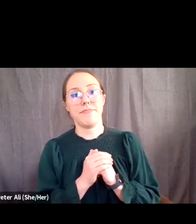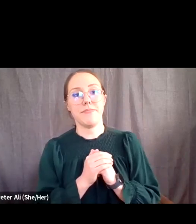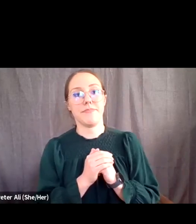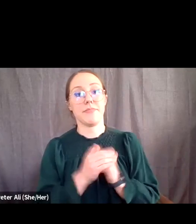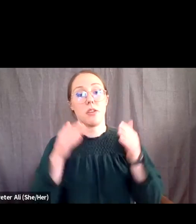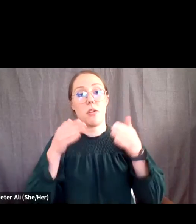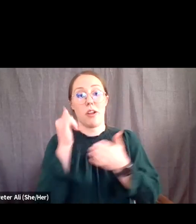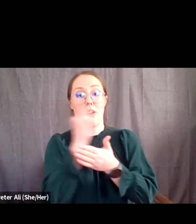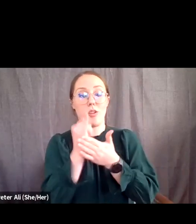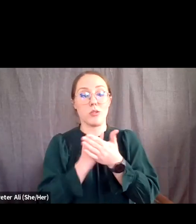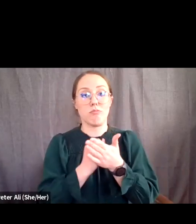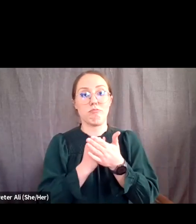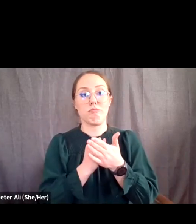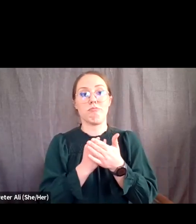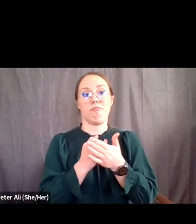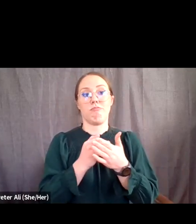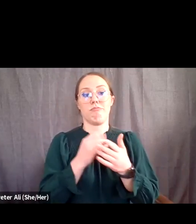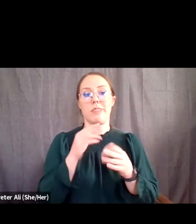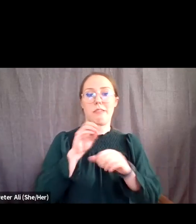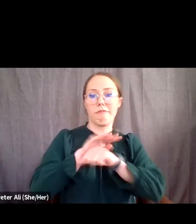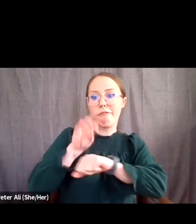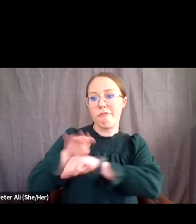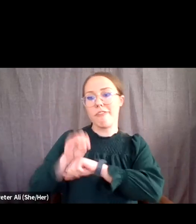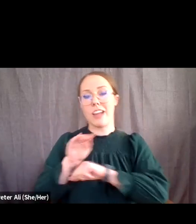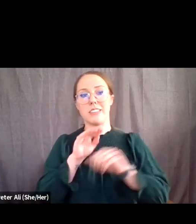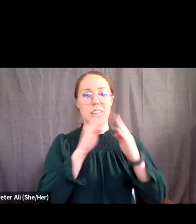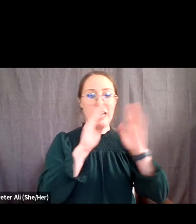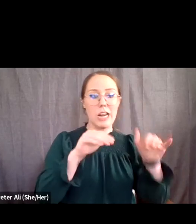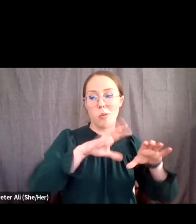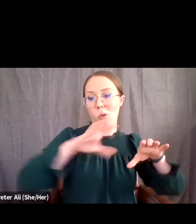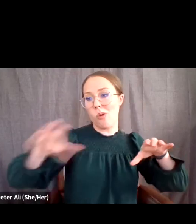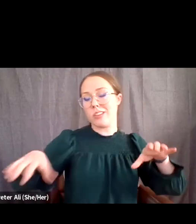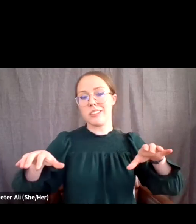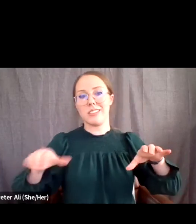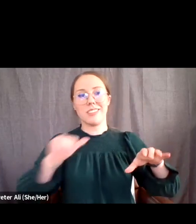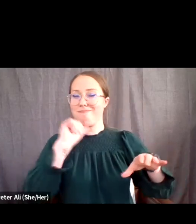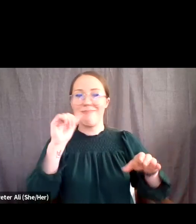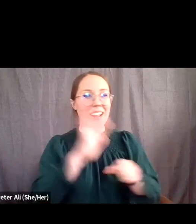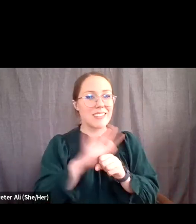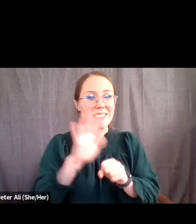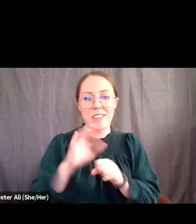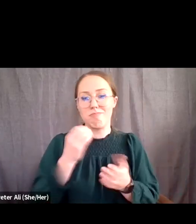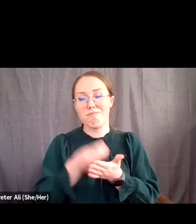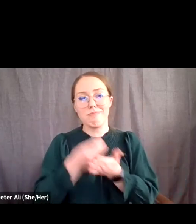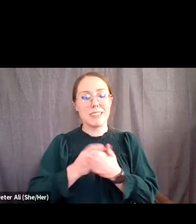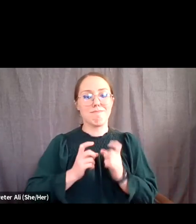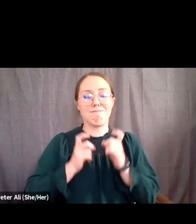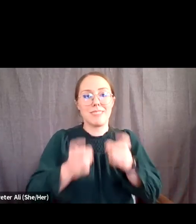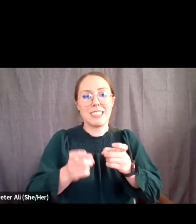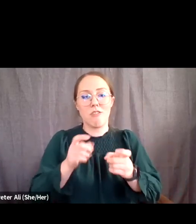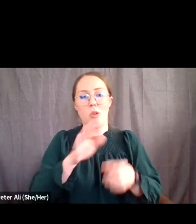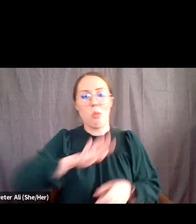thriving neighborhoods, there has been historical and inadequate investment in low to moderate income communities.